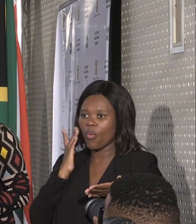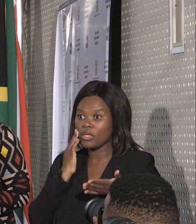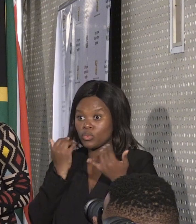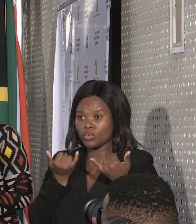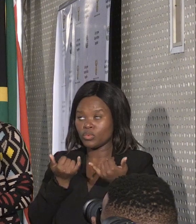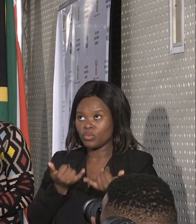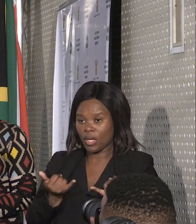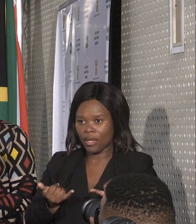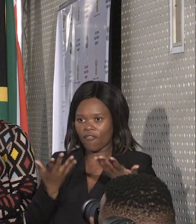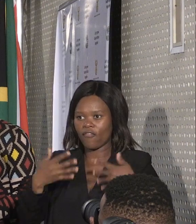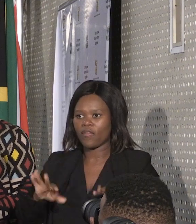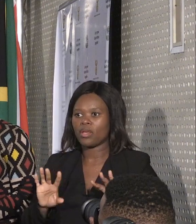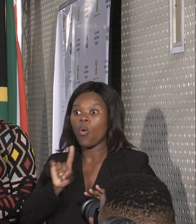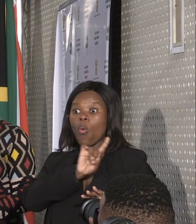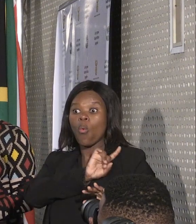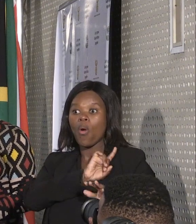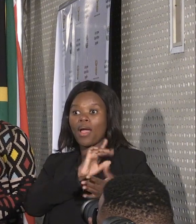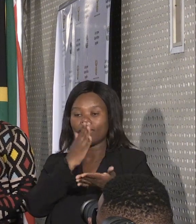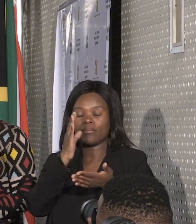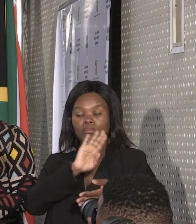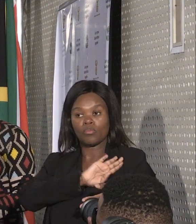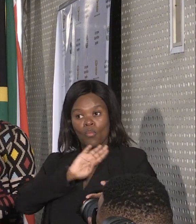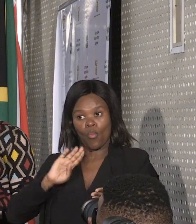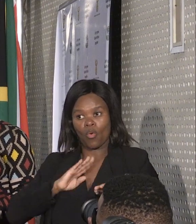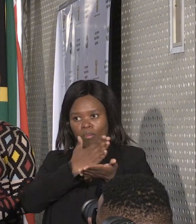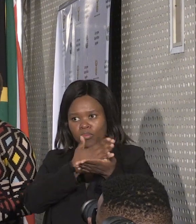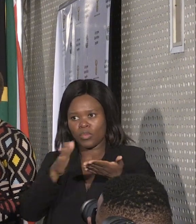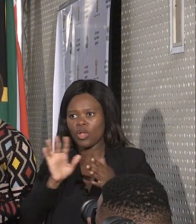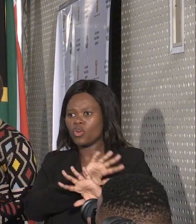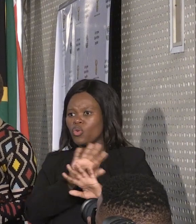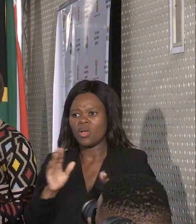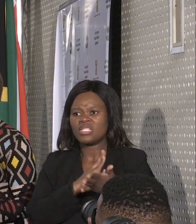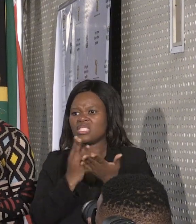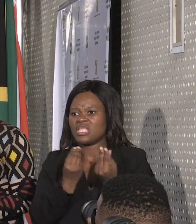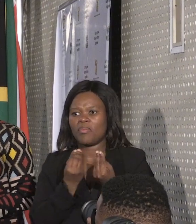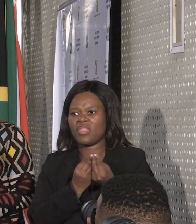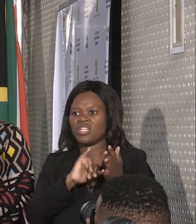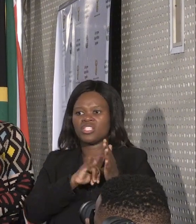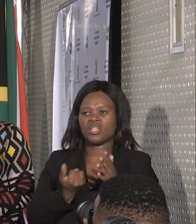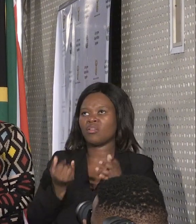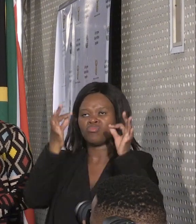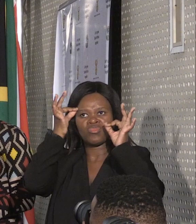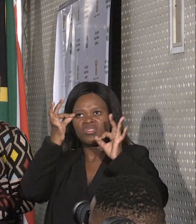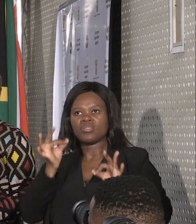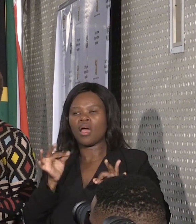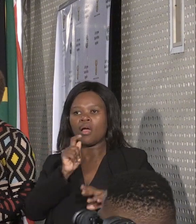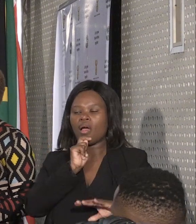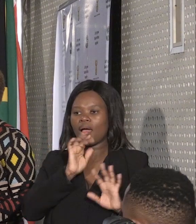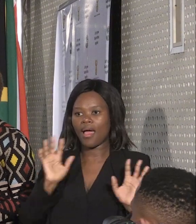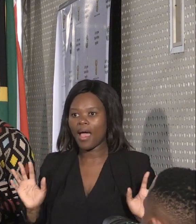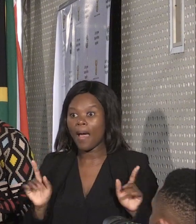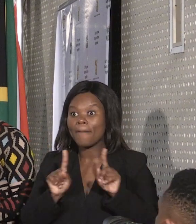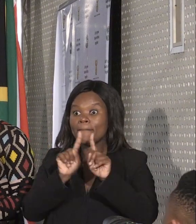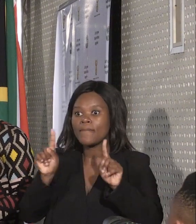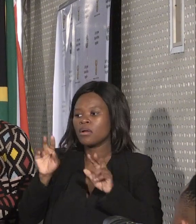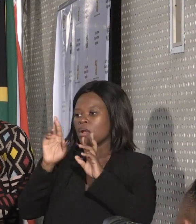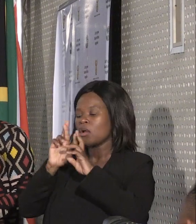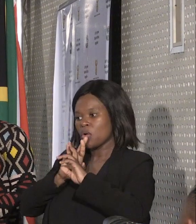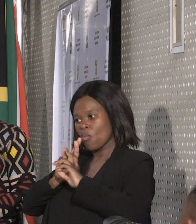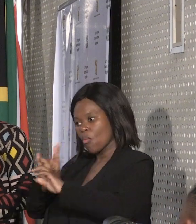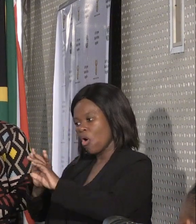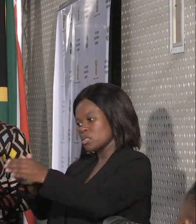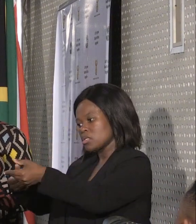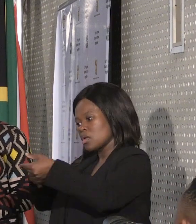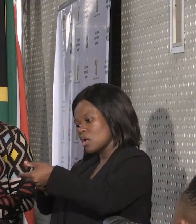namhlanje lokho ukususa kweboard ngicela ukusho ukuthi akuyona into vele uvuke nje ekseni uyenze. Uthola ama reports